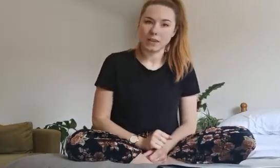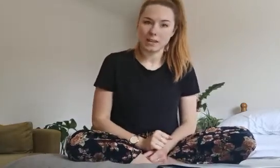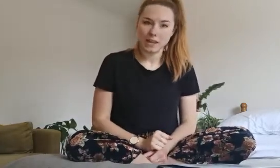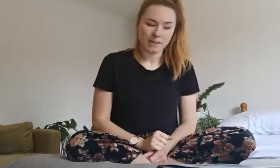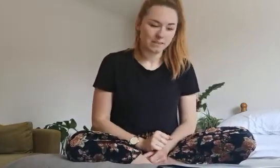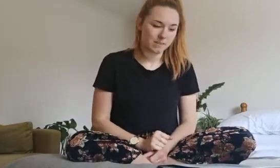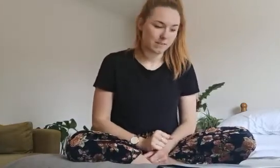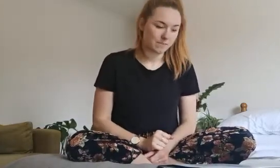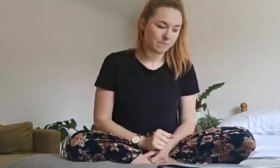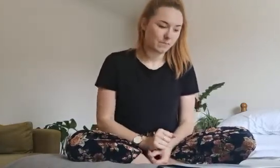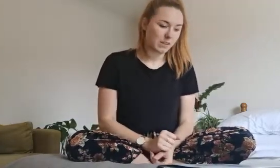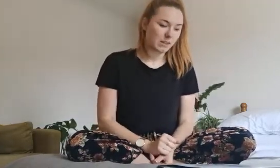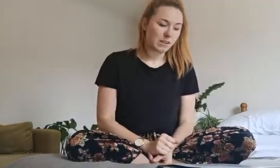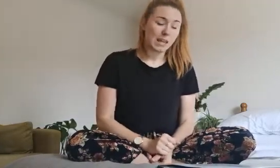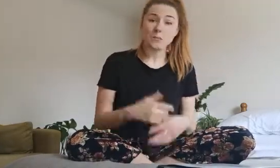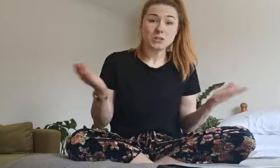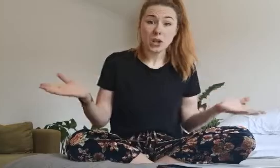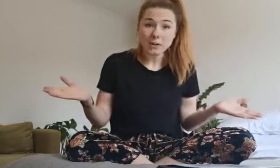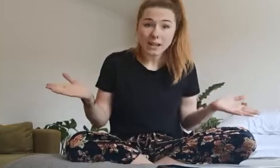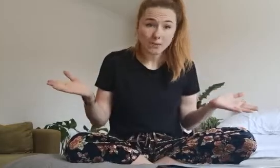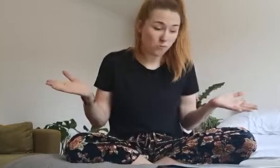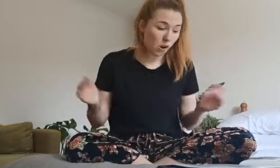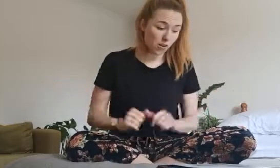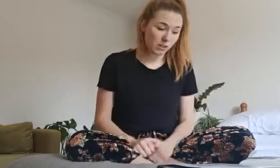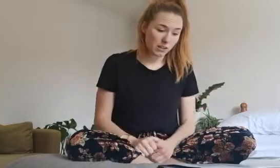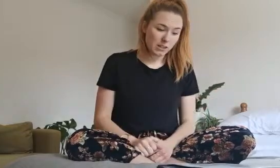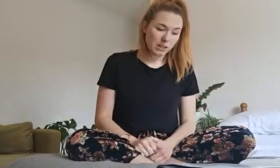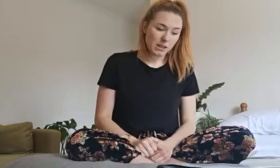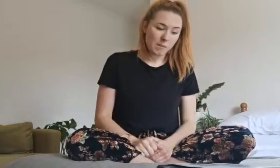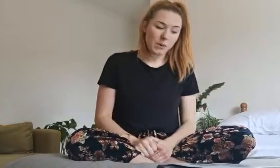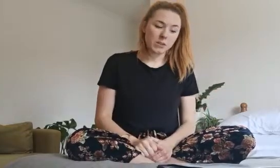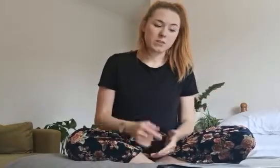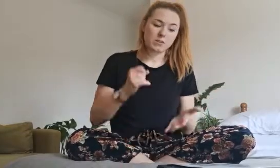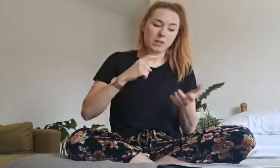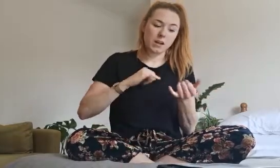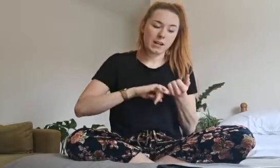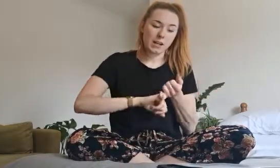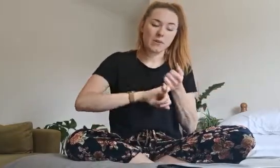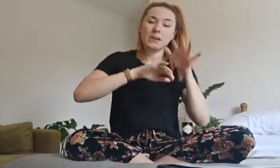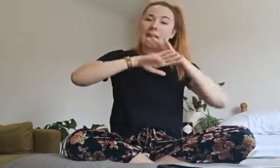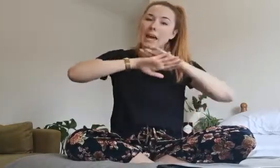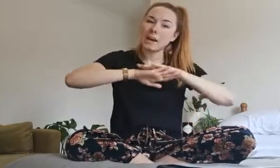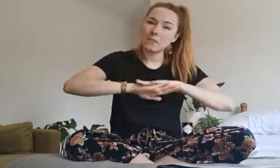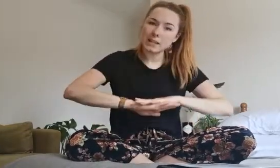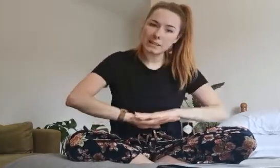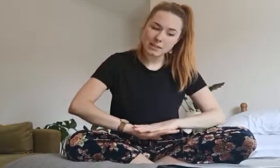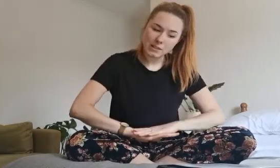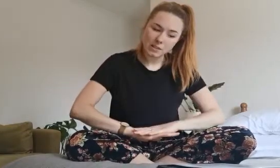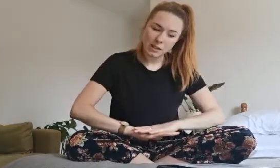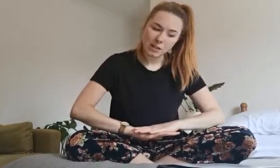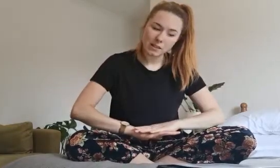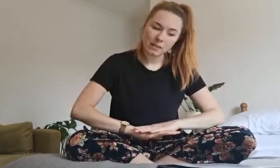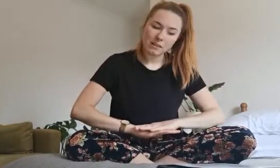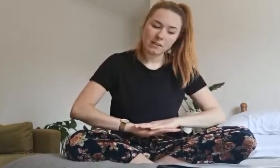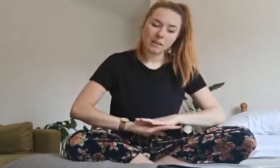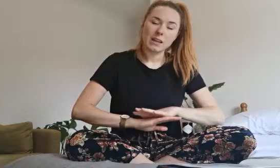their nest. It was only a rock, but Silo carefully sat on it